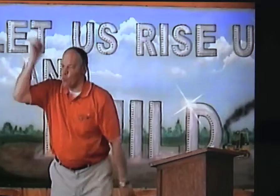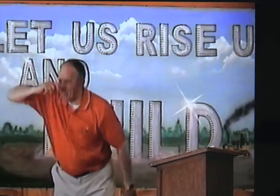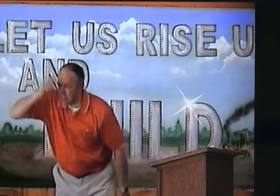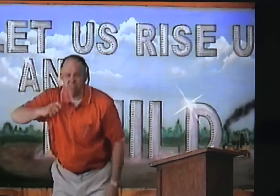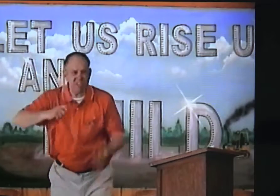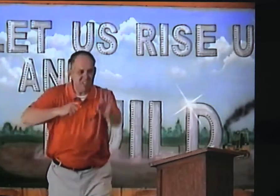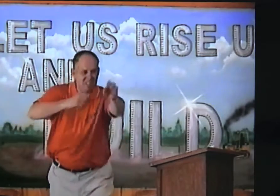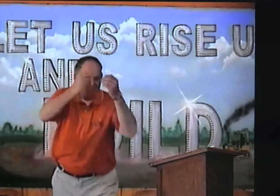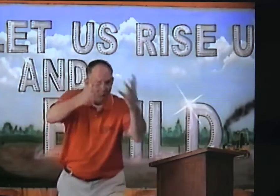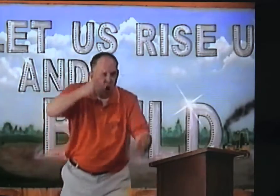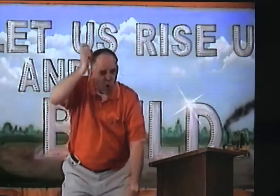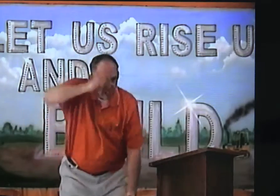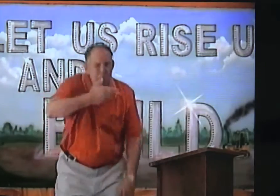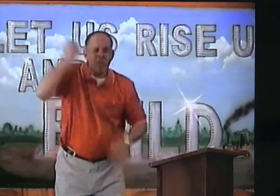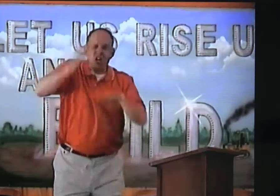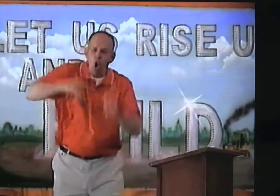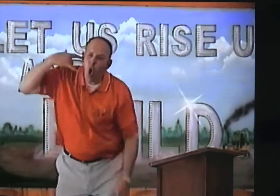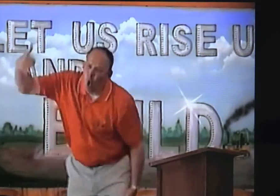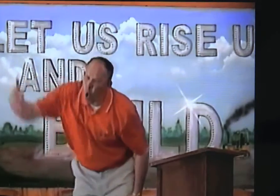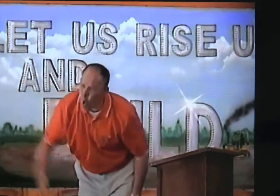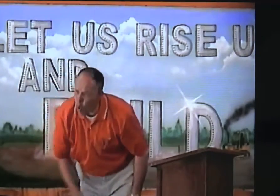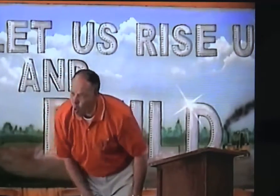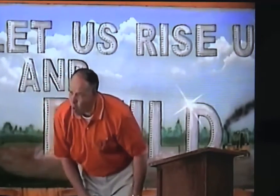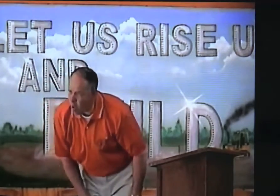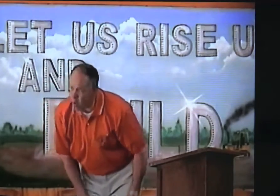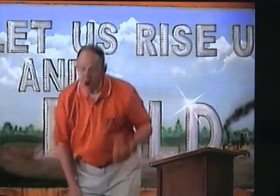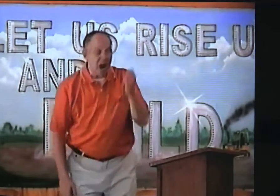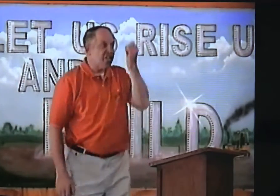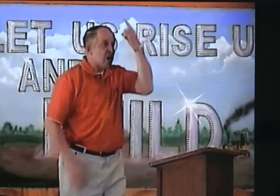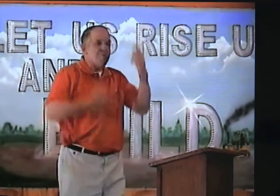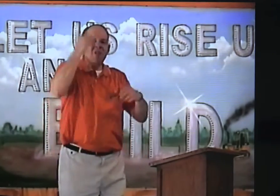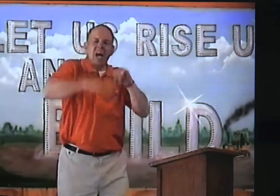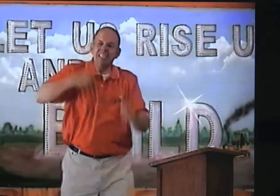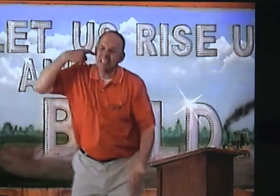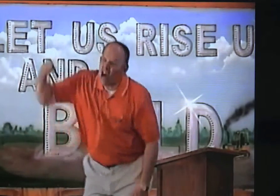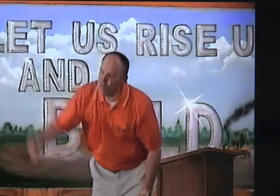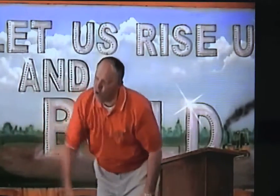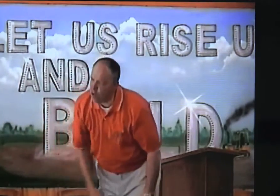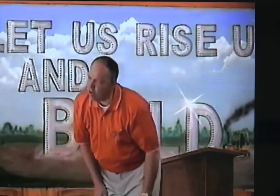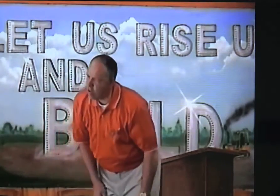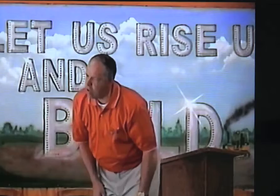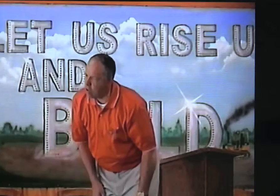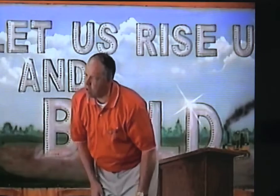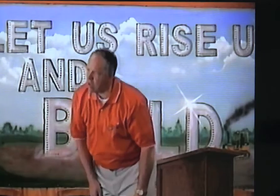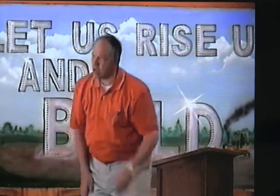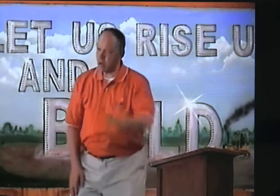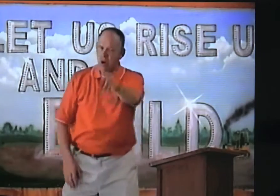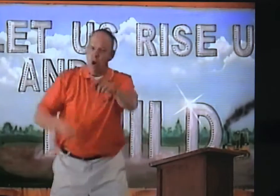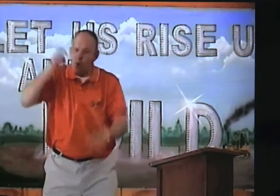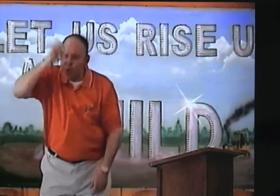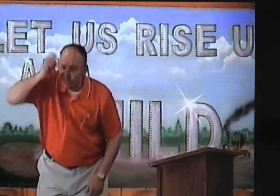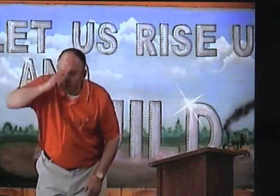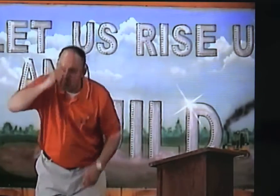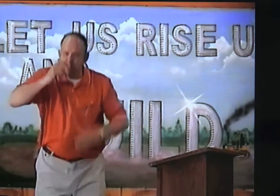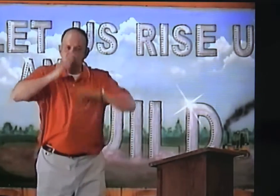That's important. Wisdom is gold. It's better than gold. It's better than silver.